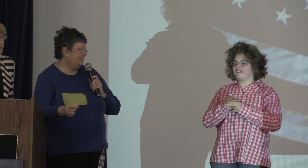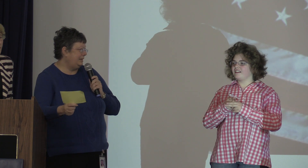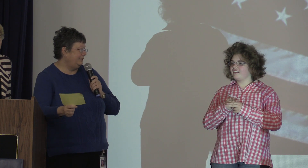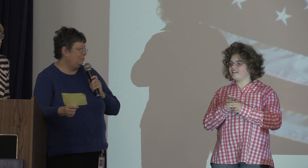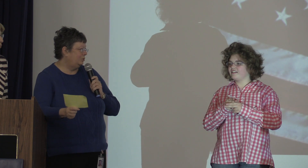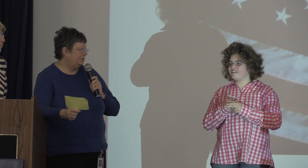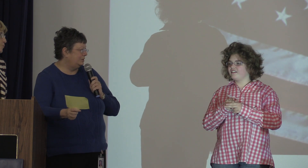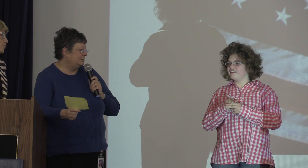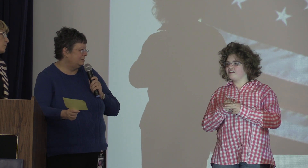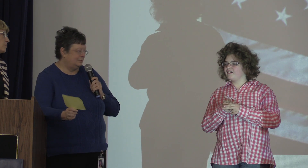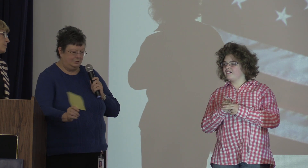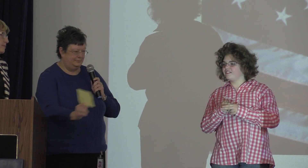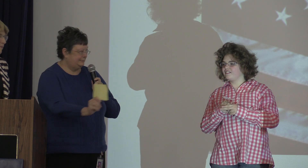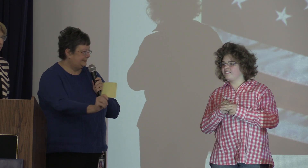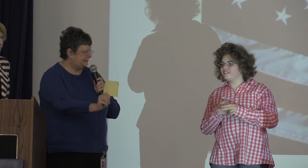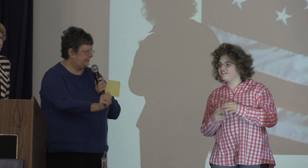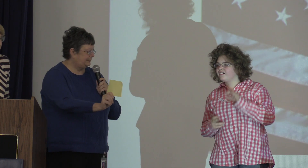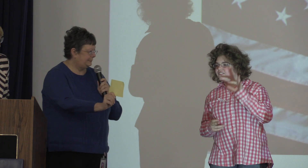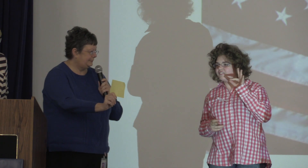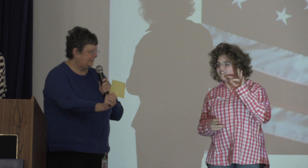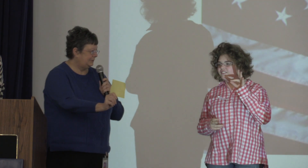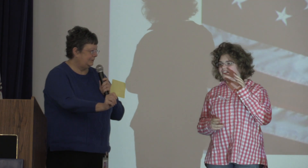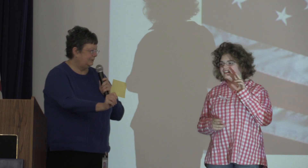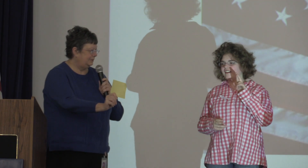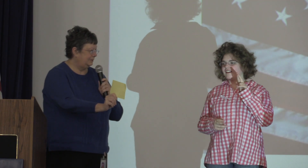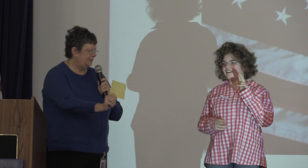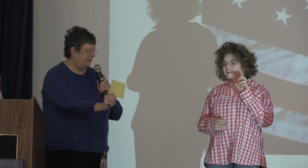and his name was